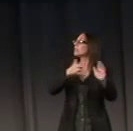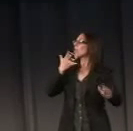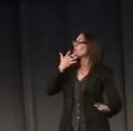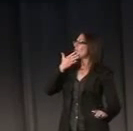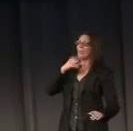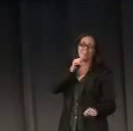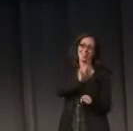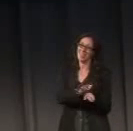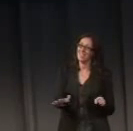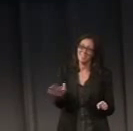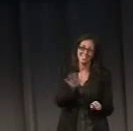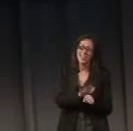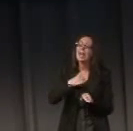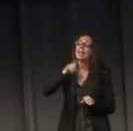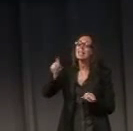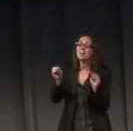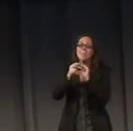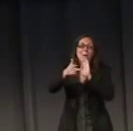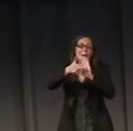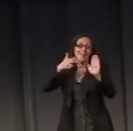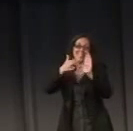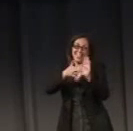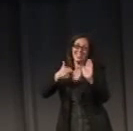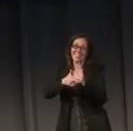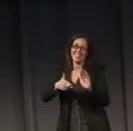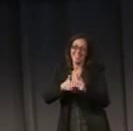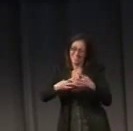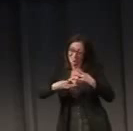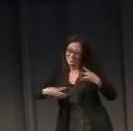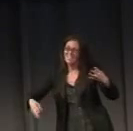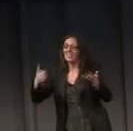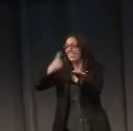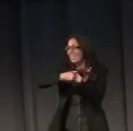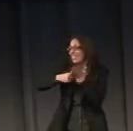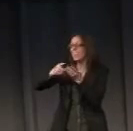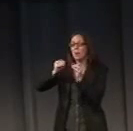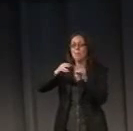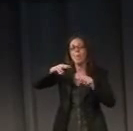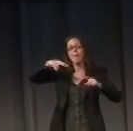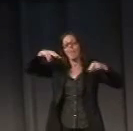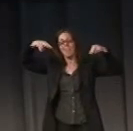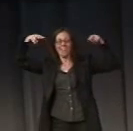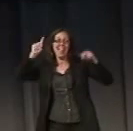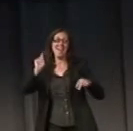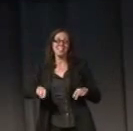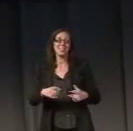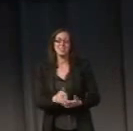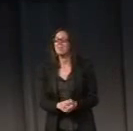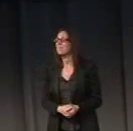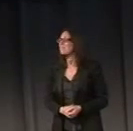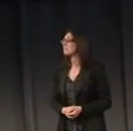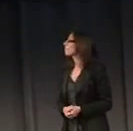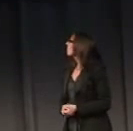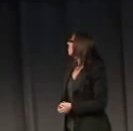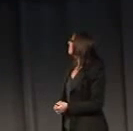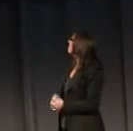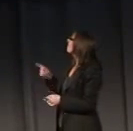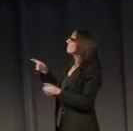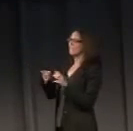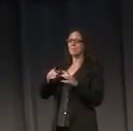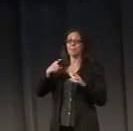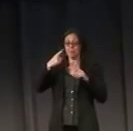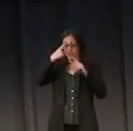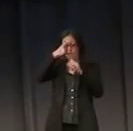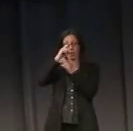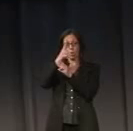of talking about it and thinking about it. And I think we're just at the beginning stages of doing that. So downstream of what's called primary visual